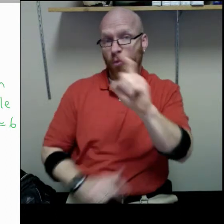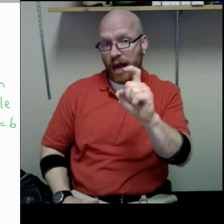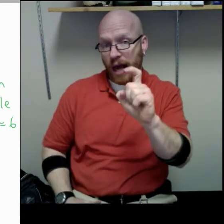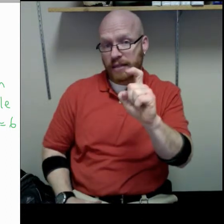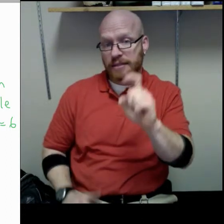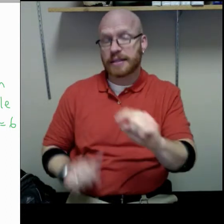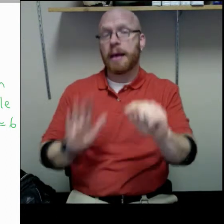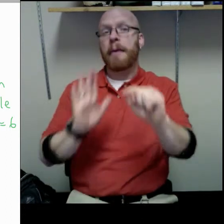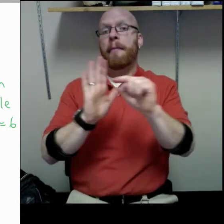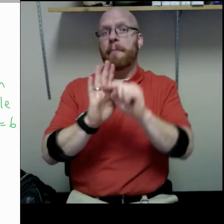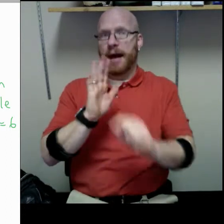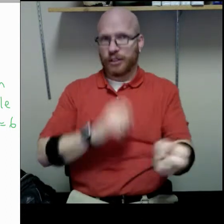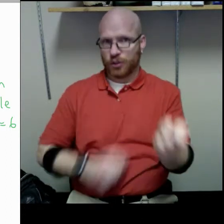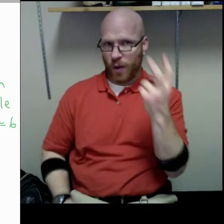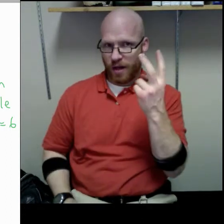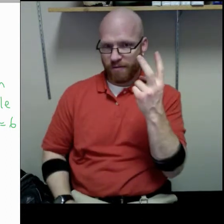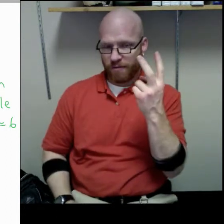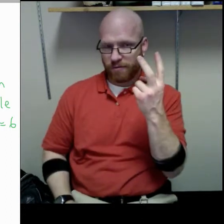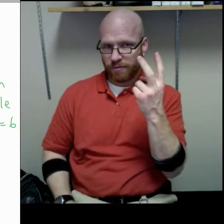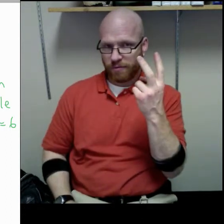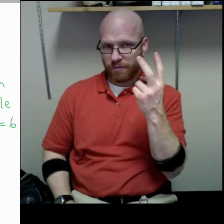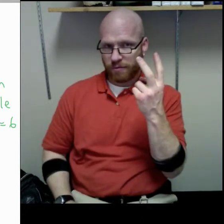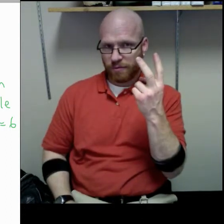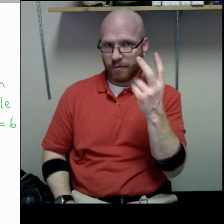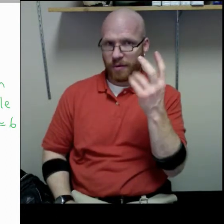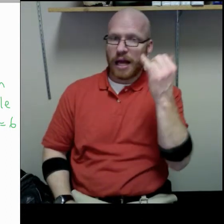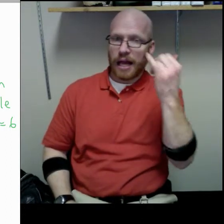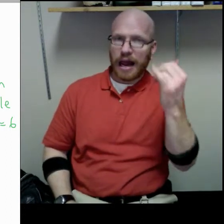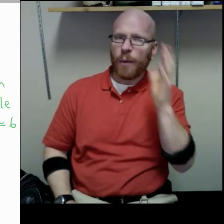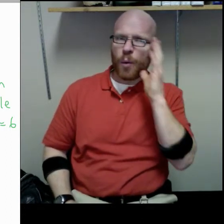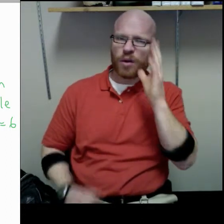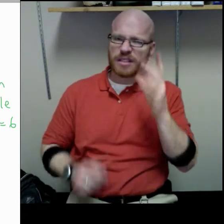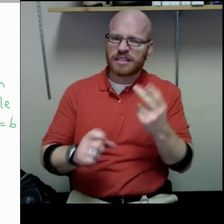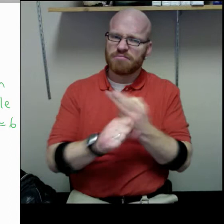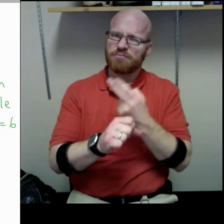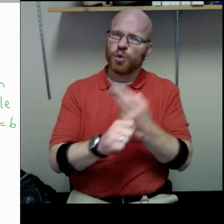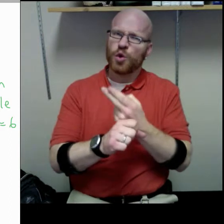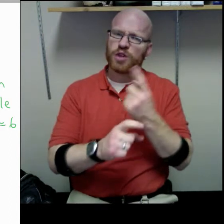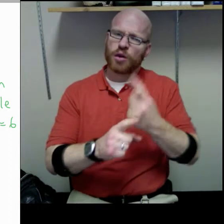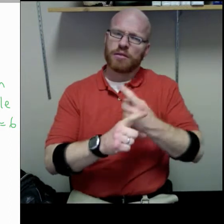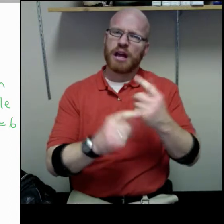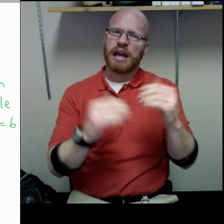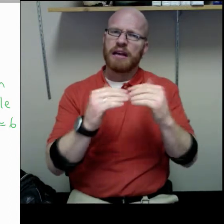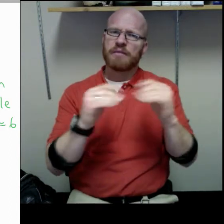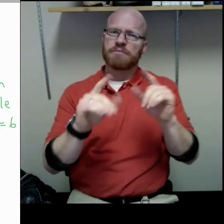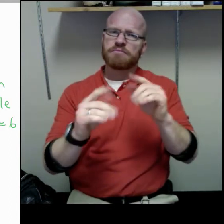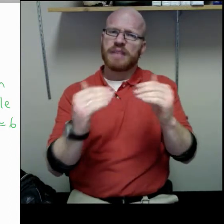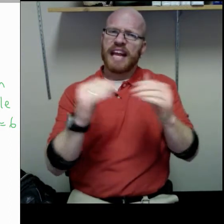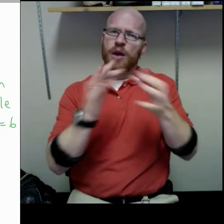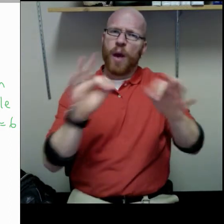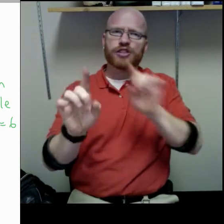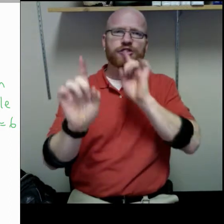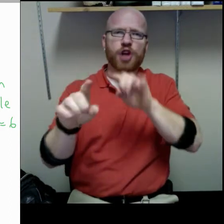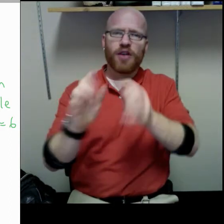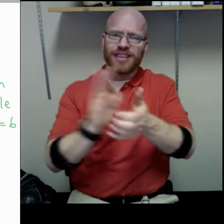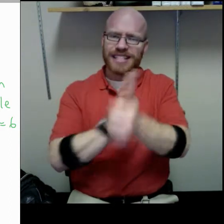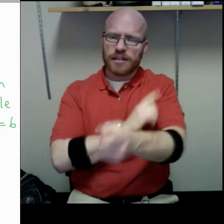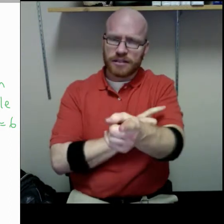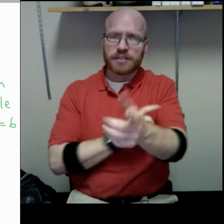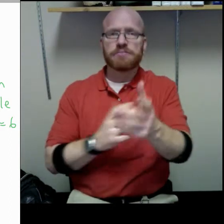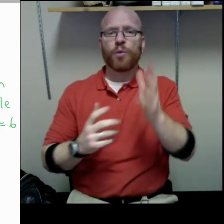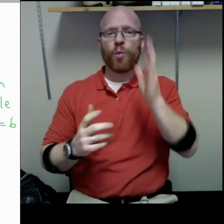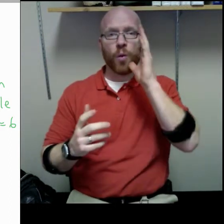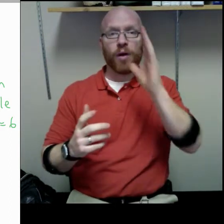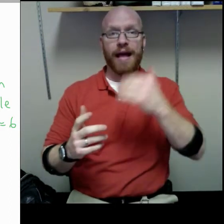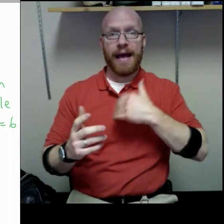negative 1x minus 12. Now we will use our equation solving